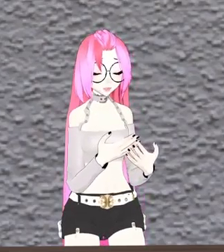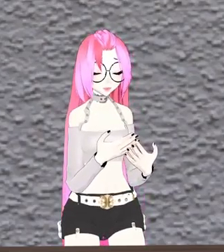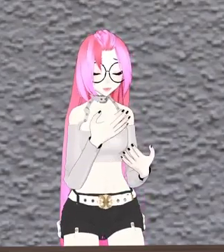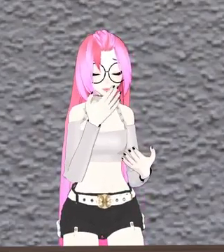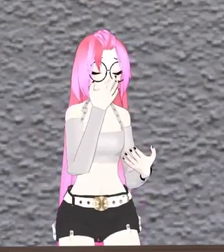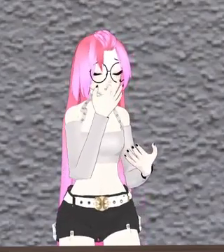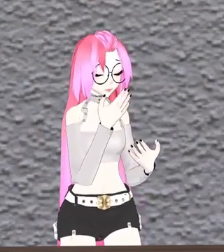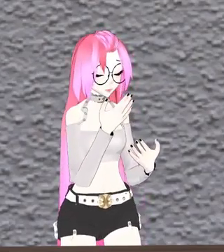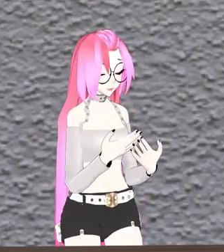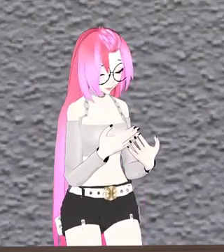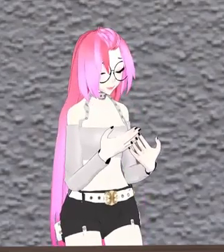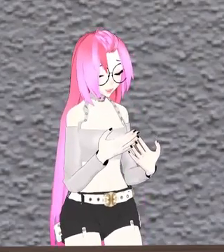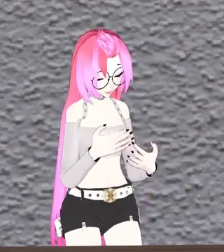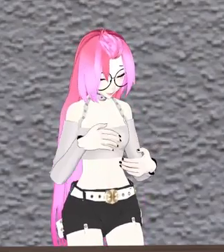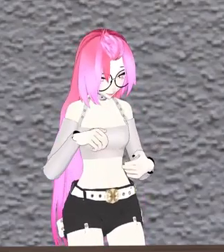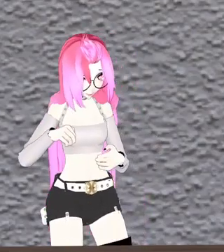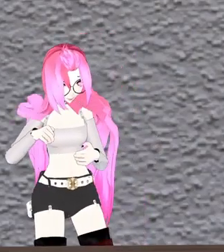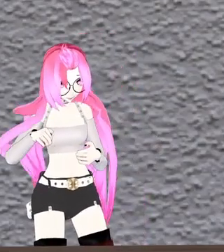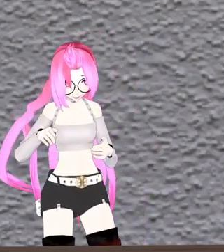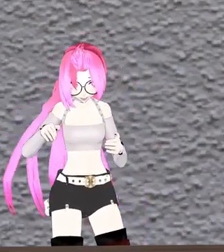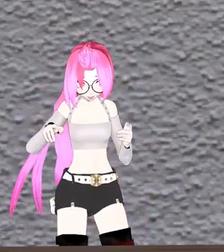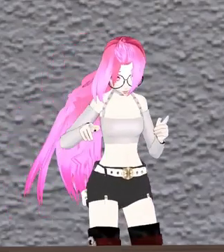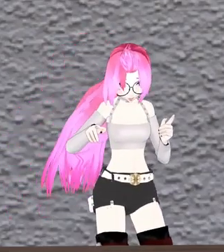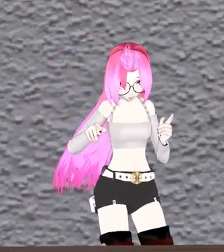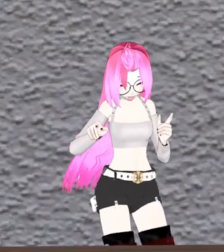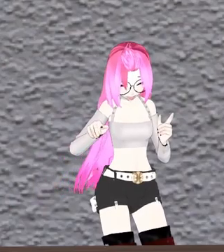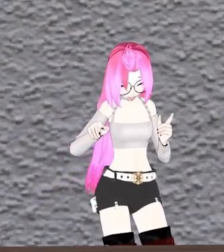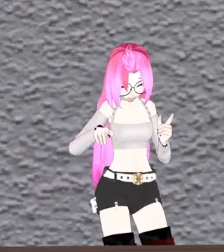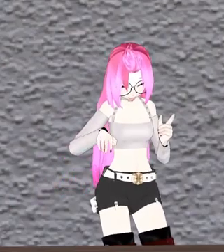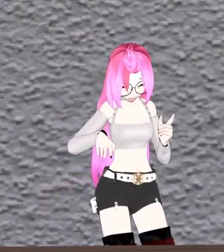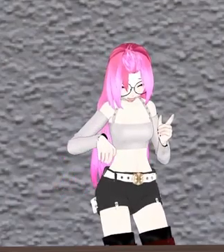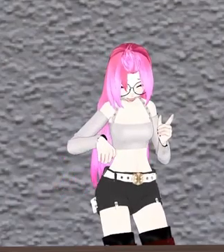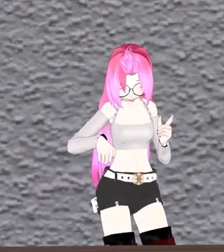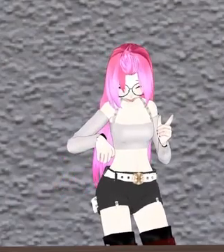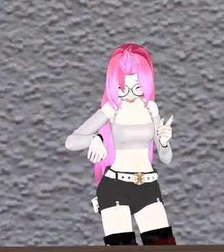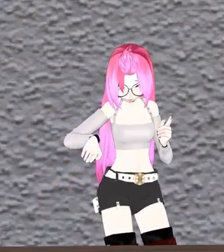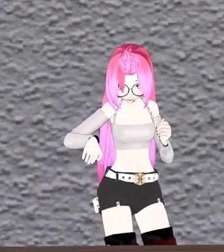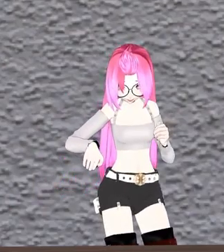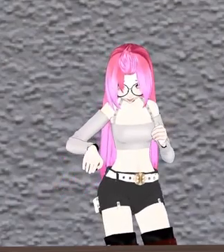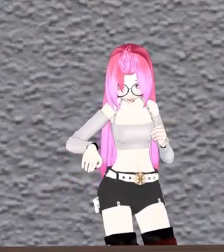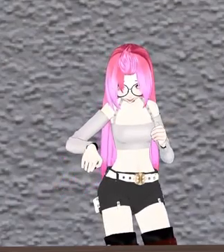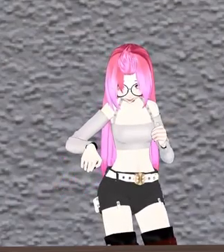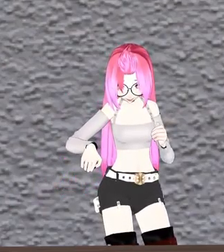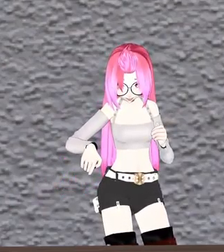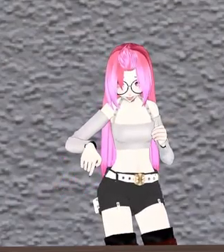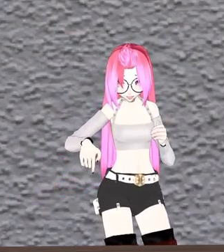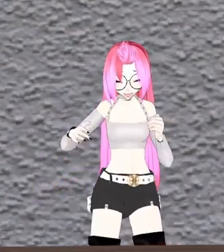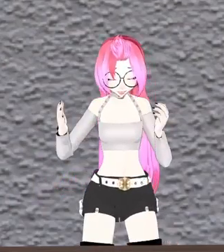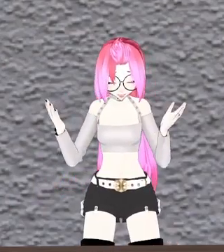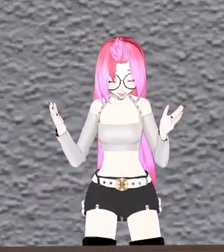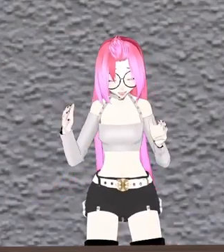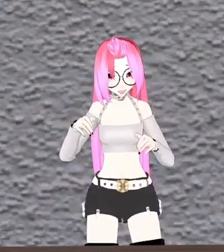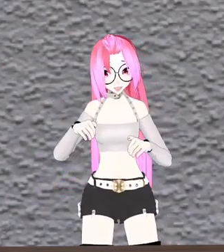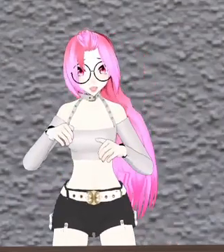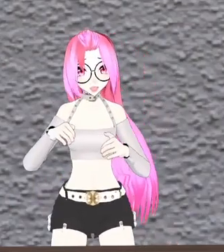Good. Good. And the opposite of that would be bad. And I hope that nobody is doing bad. But let's say somebody says, how are you